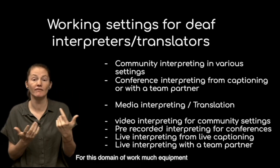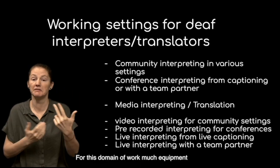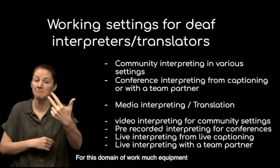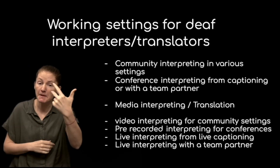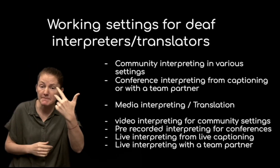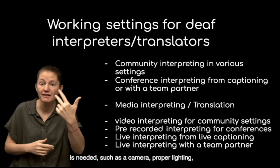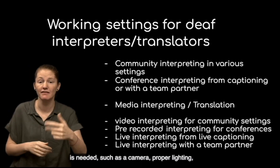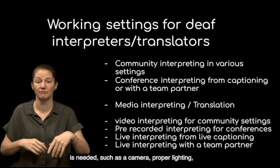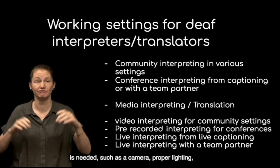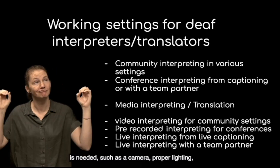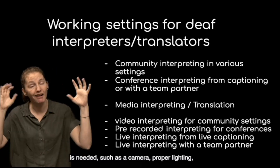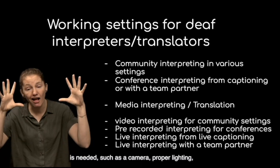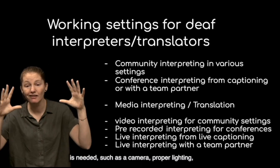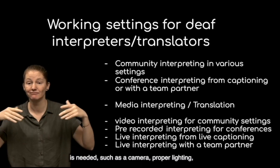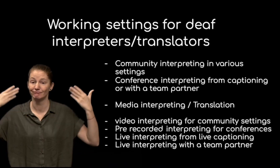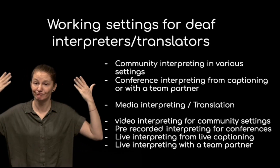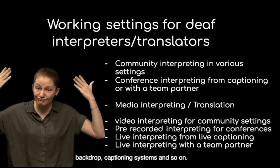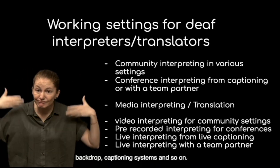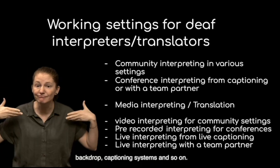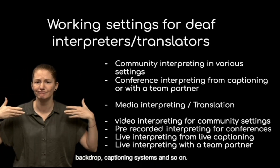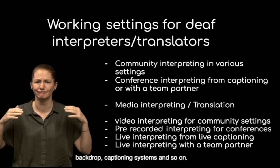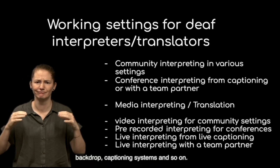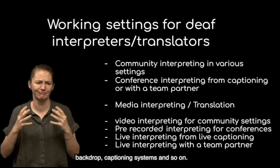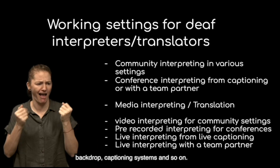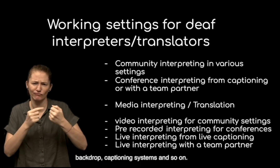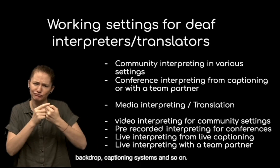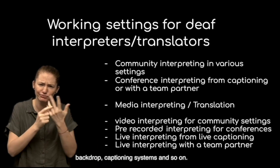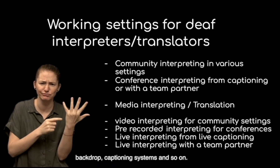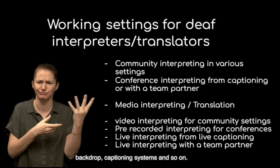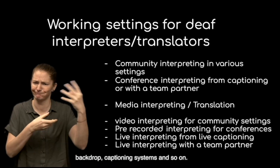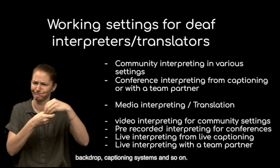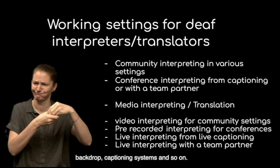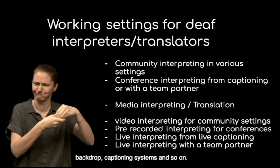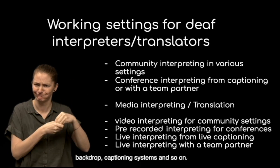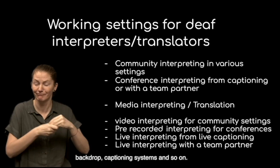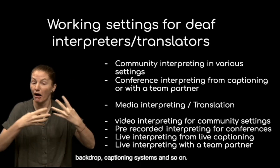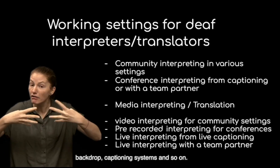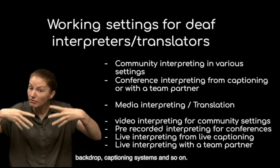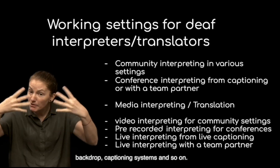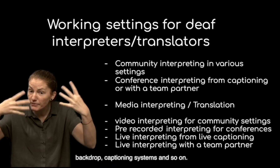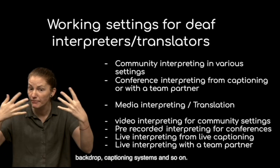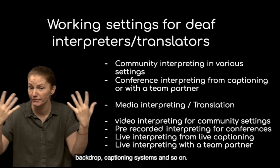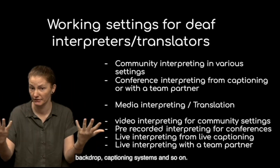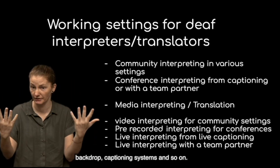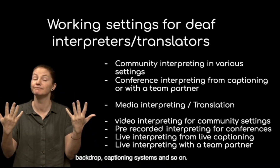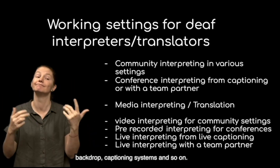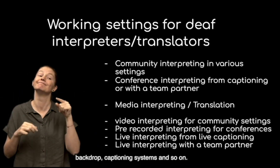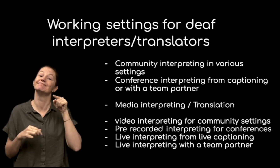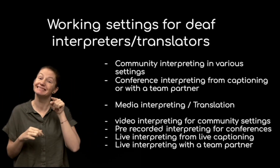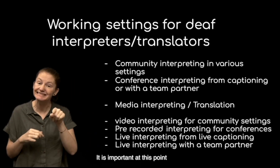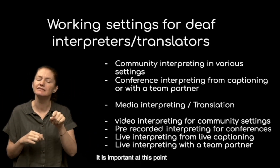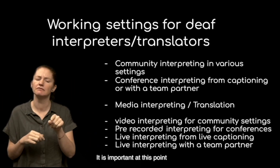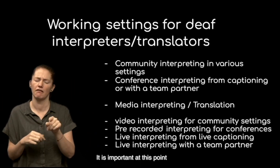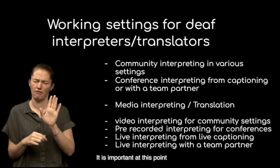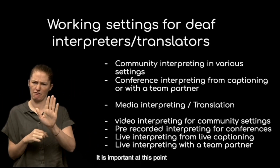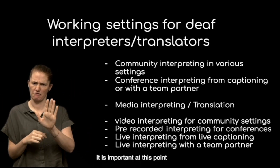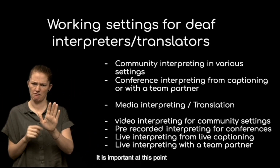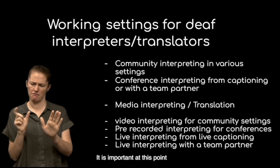camera, proper lighting, backdrop, captioning systems, and so on. It is important, at this point, to make the distinction